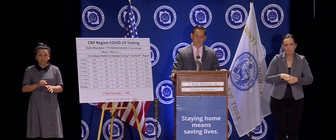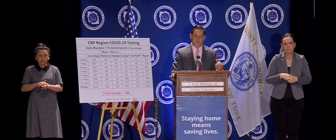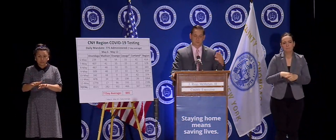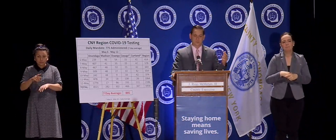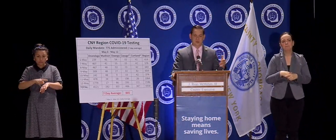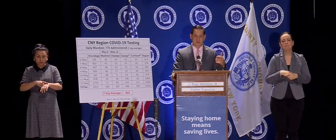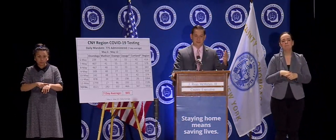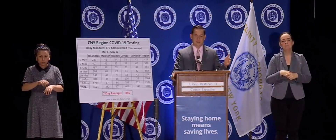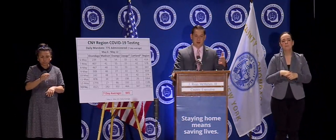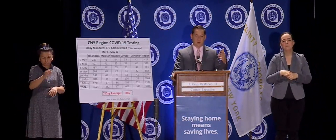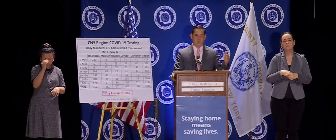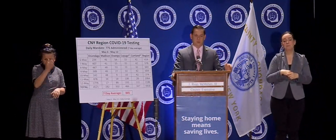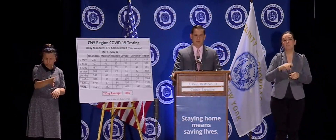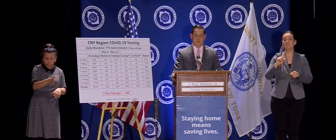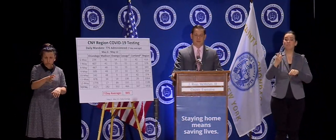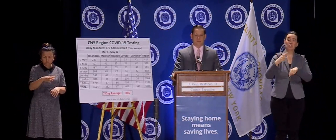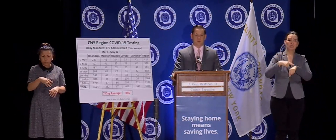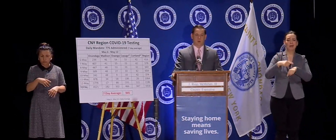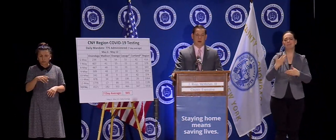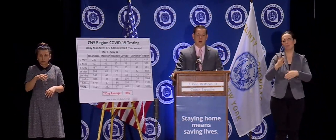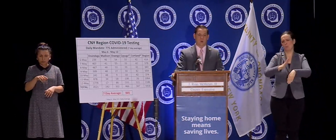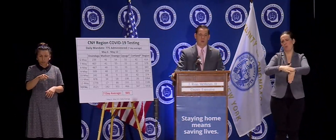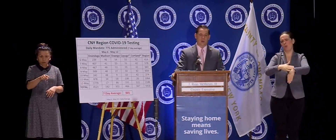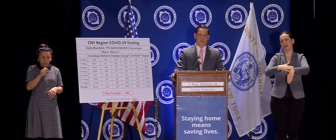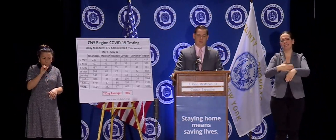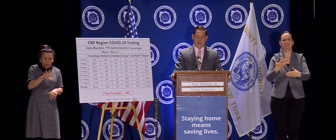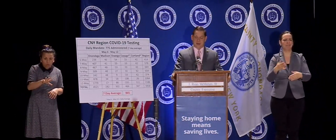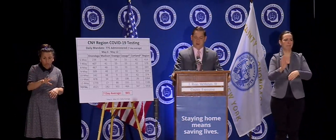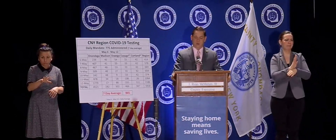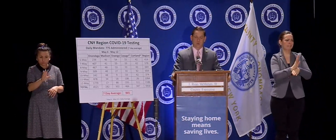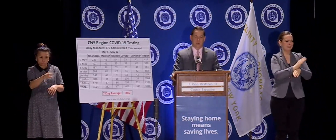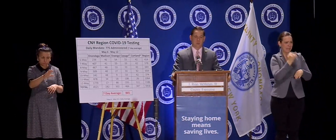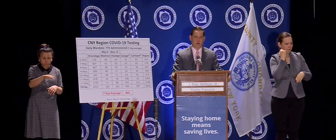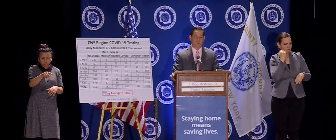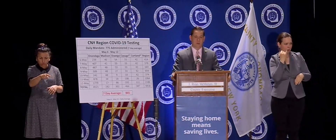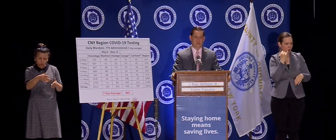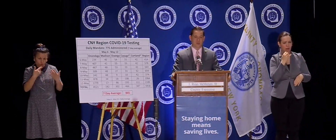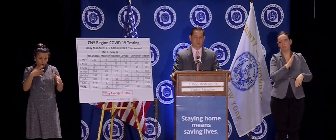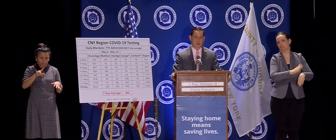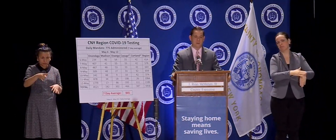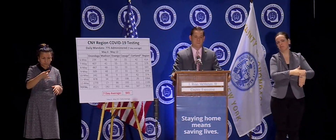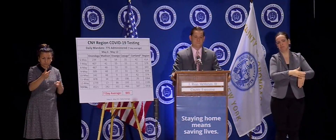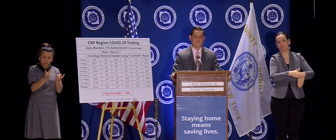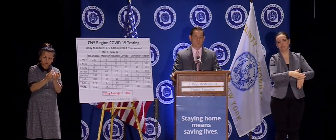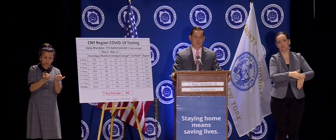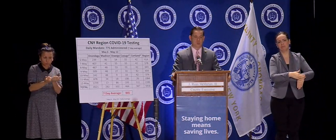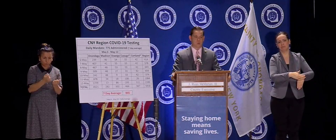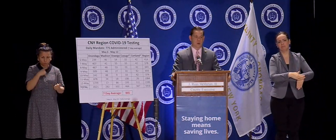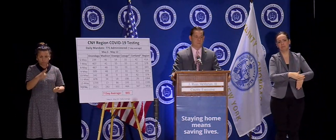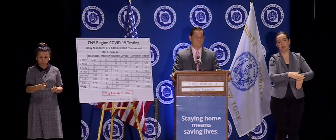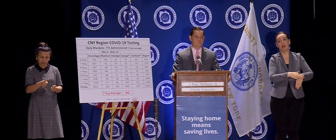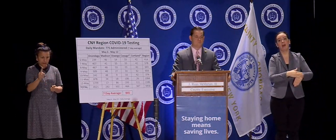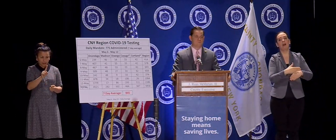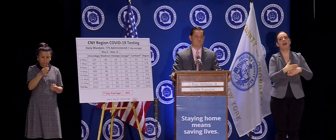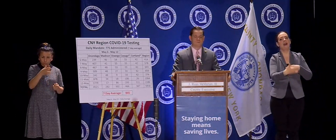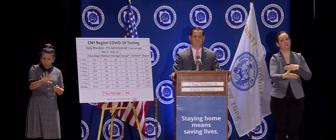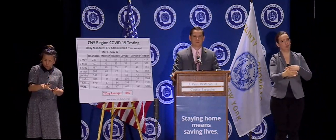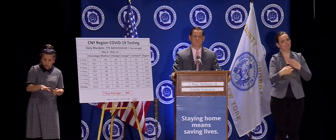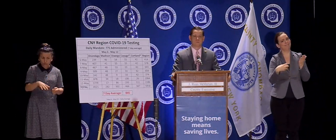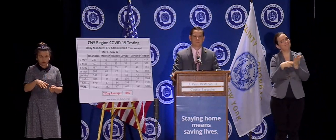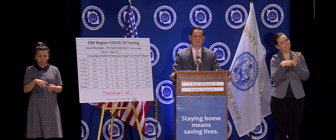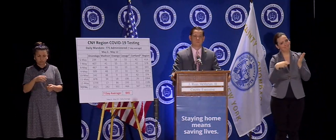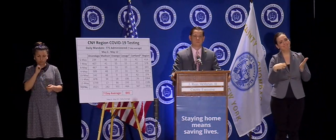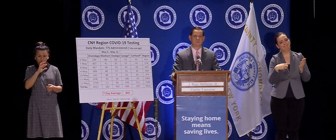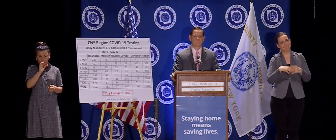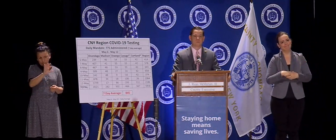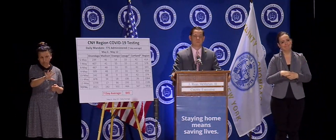So this is how these things can roll out. But again, I wish we had more information, but we just don't yet. As far as